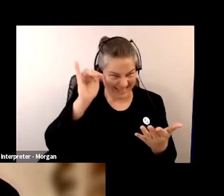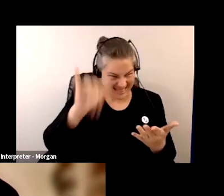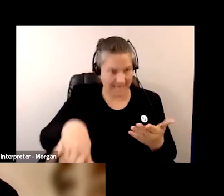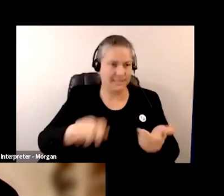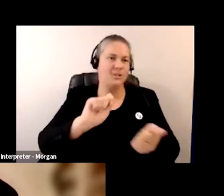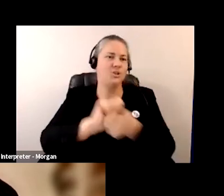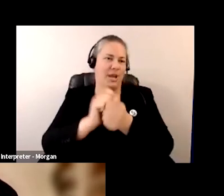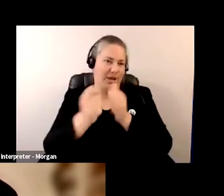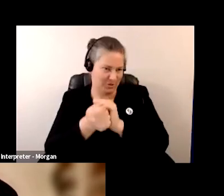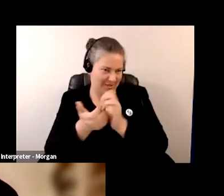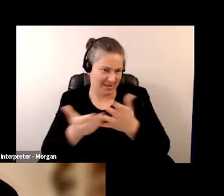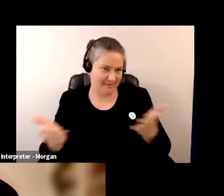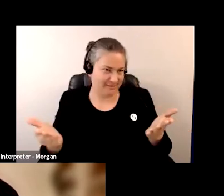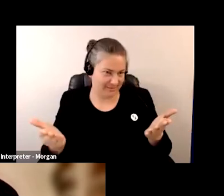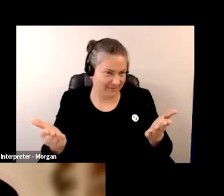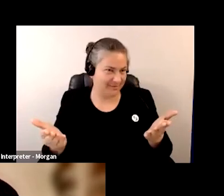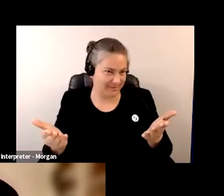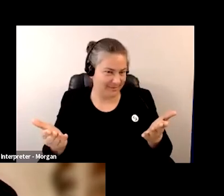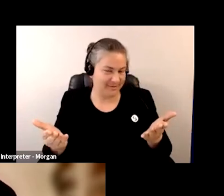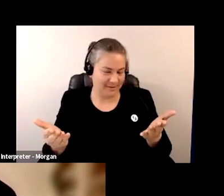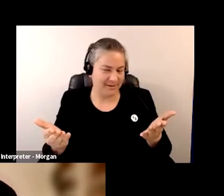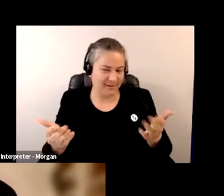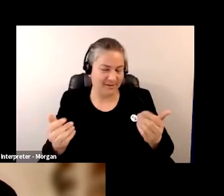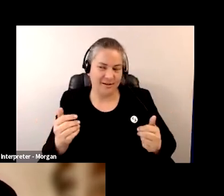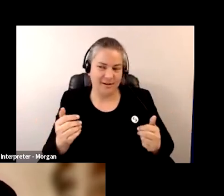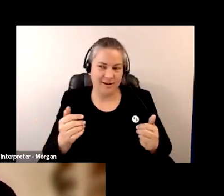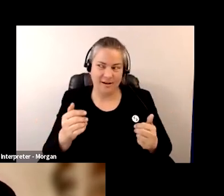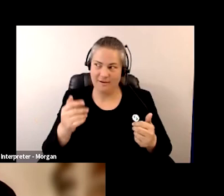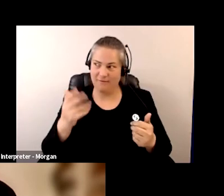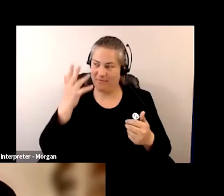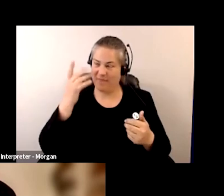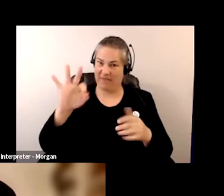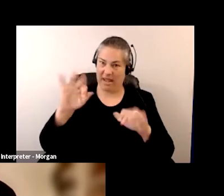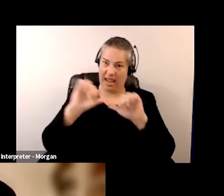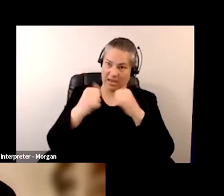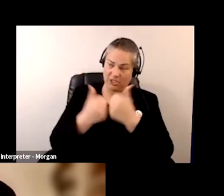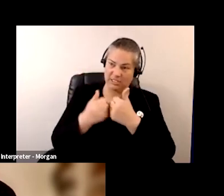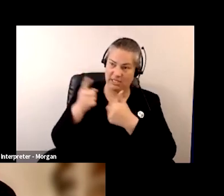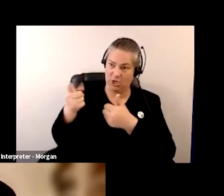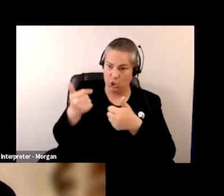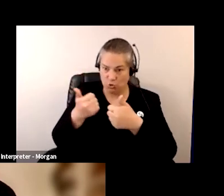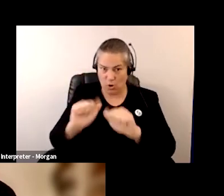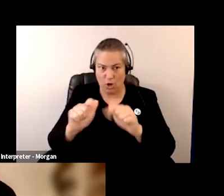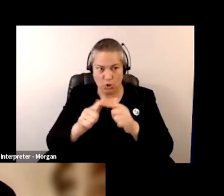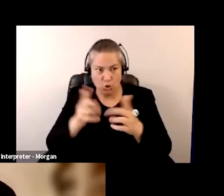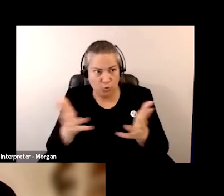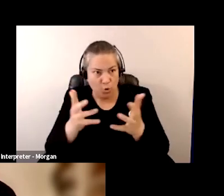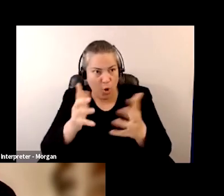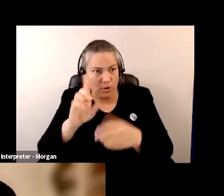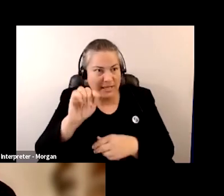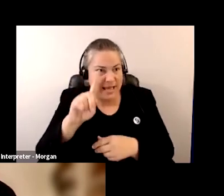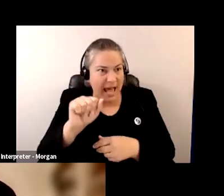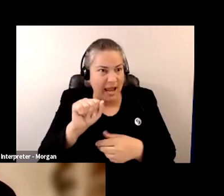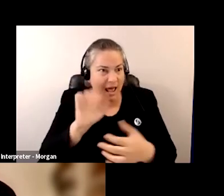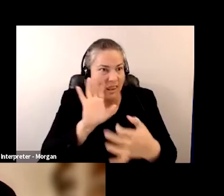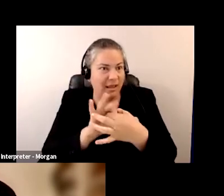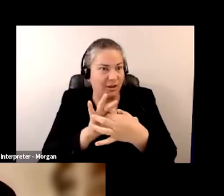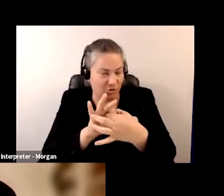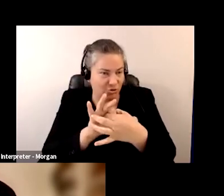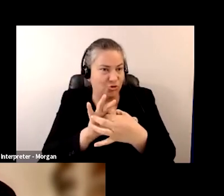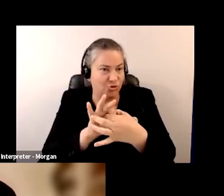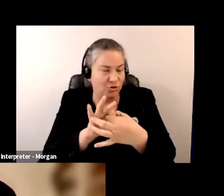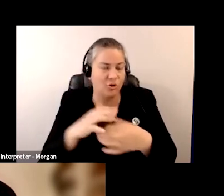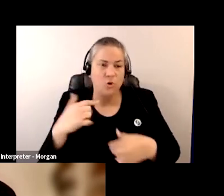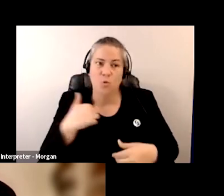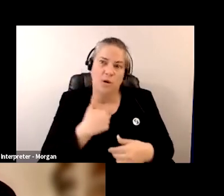landscape for an agency trying to promote data linkage. And